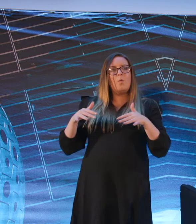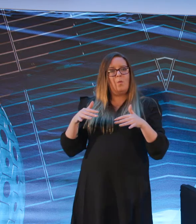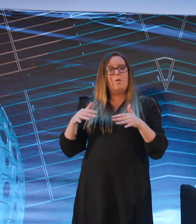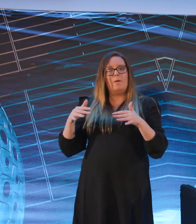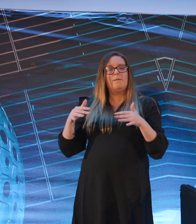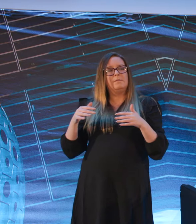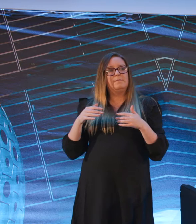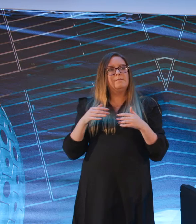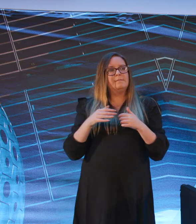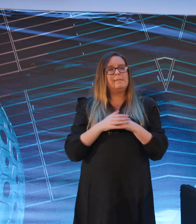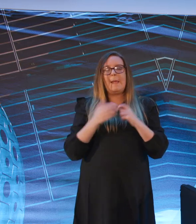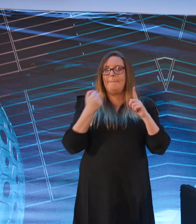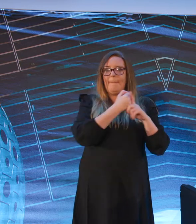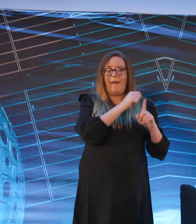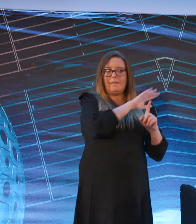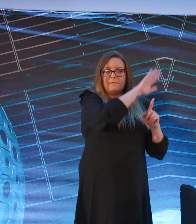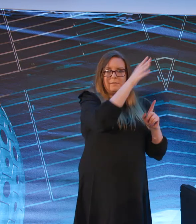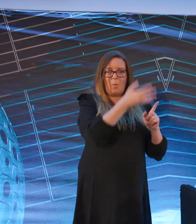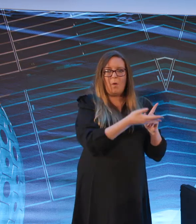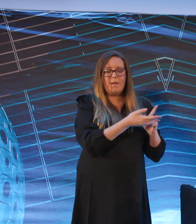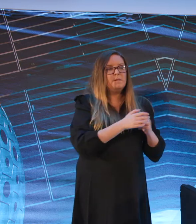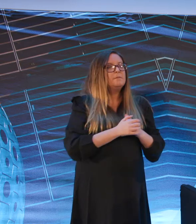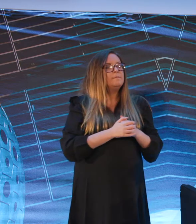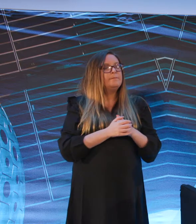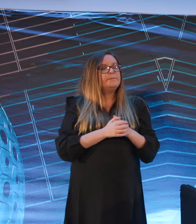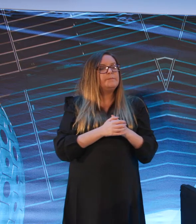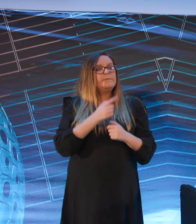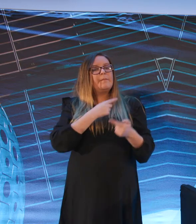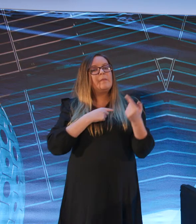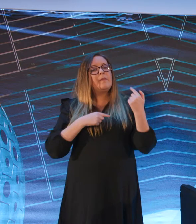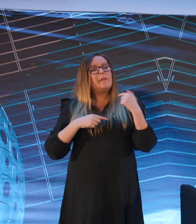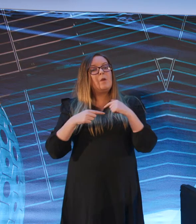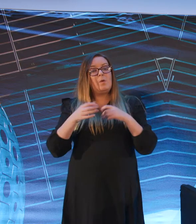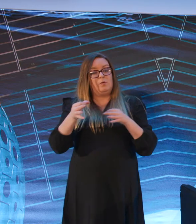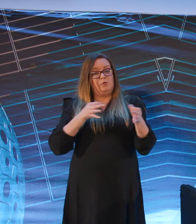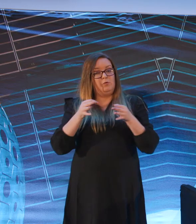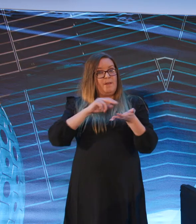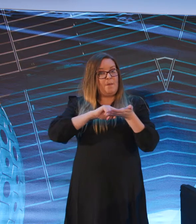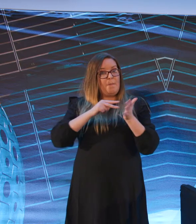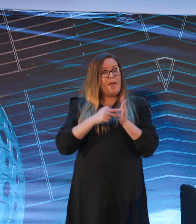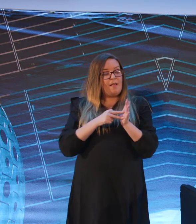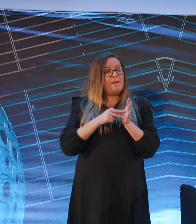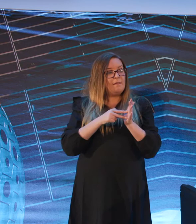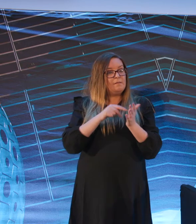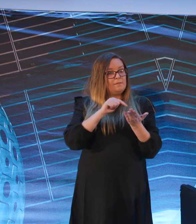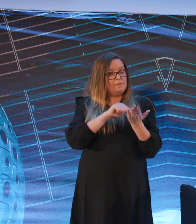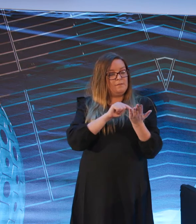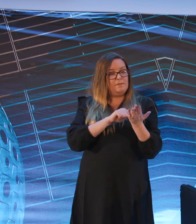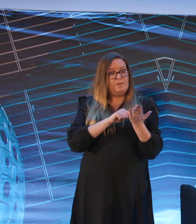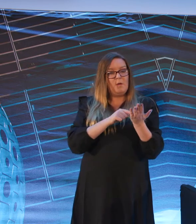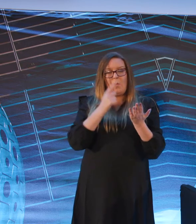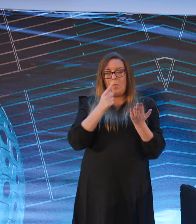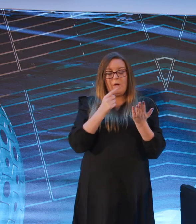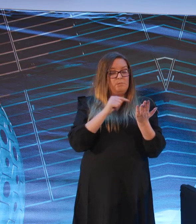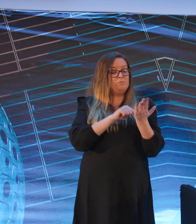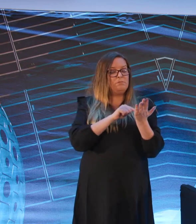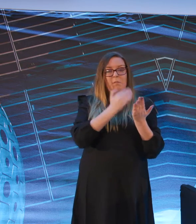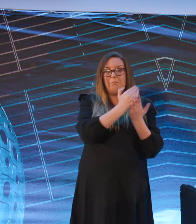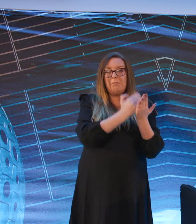With this strategic plan, we chart an ambitious vision for Maynooth University, one of